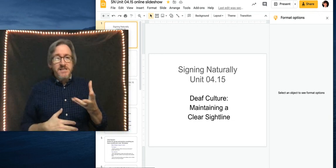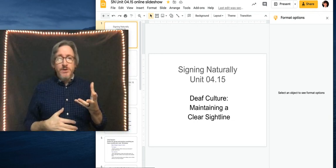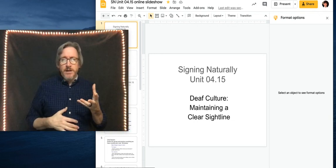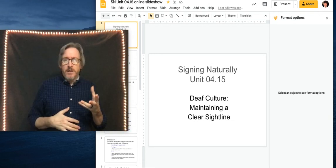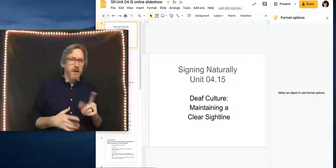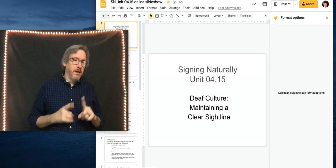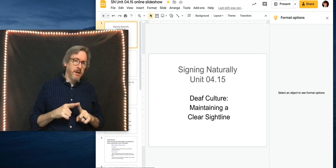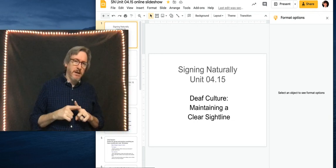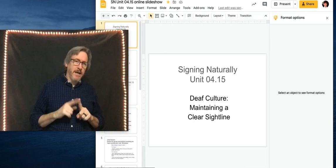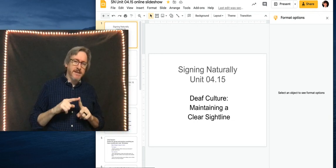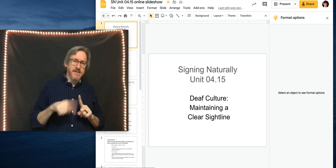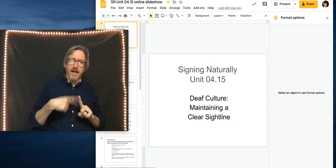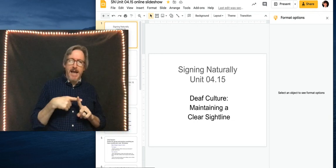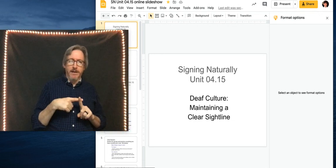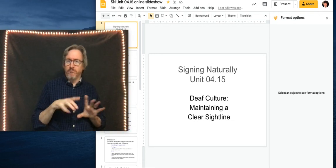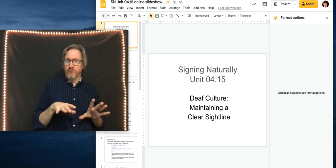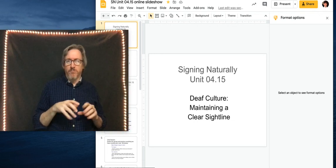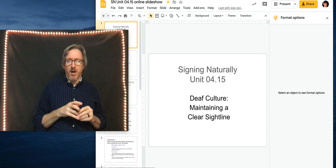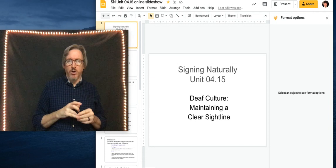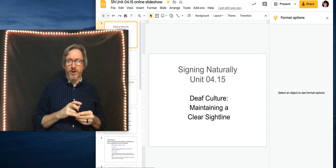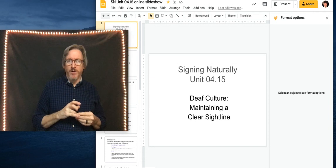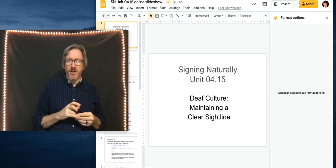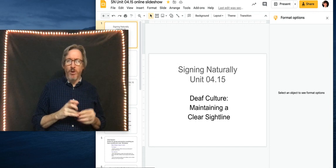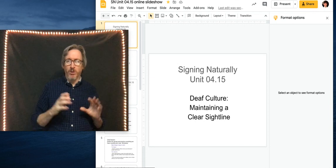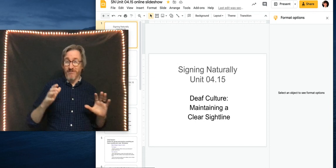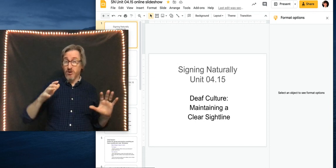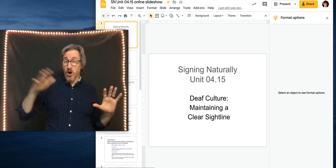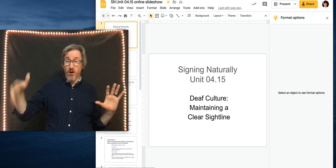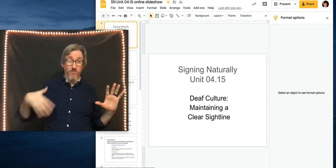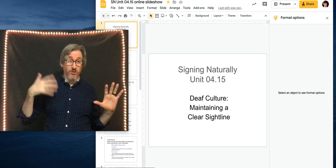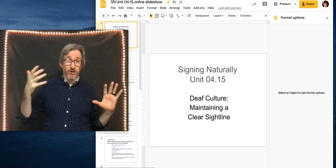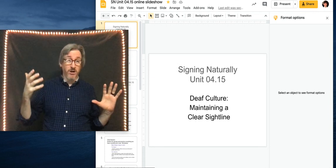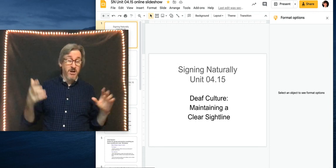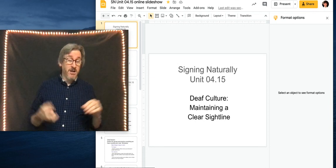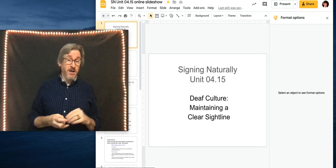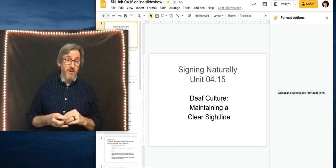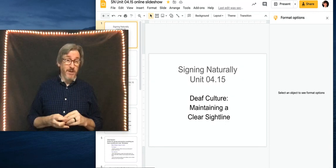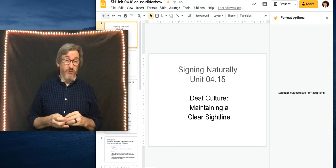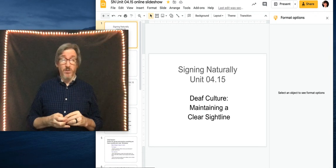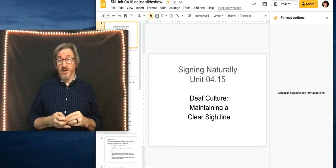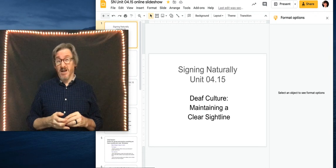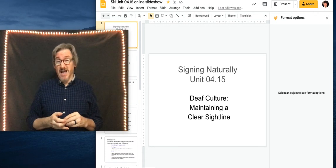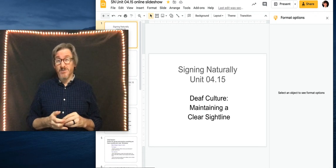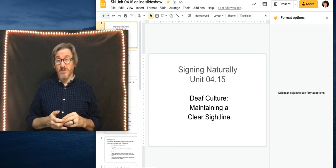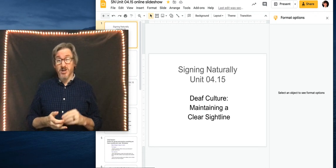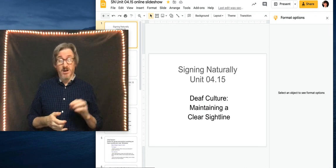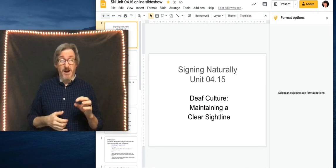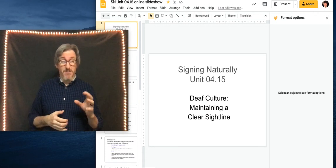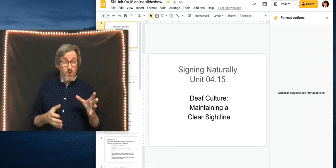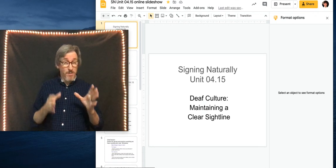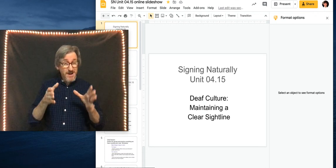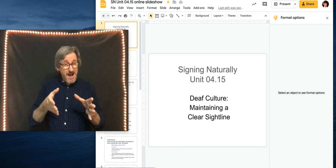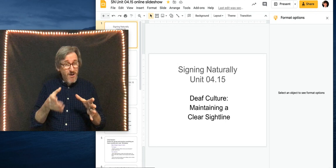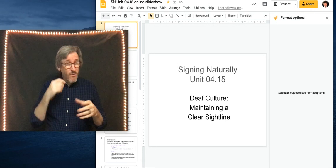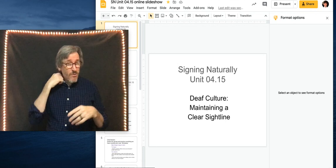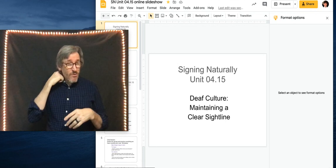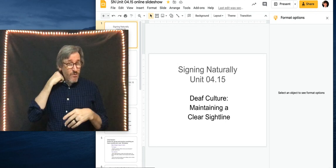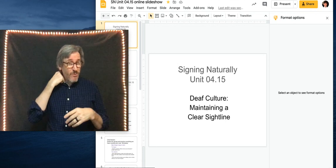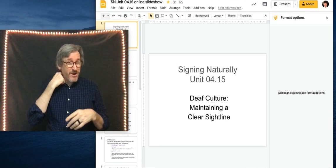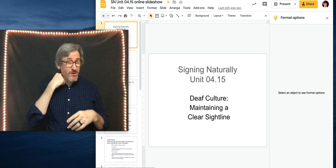This unit is, again, a quick one that we will have gone over. If we were in class, we would talk about it more. But